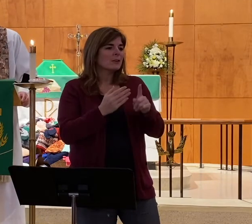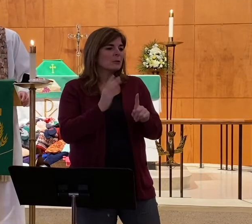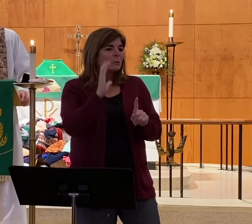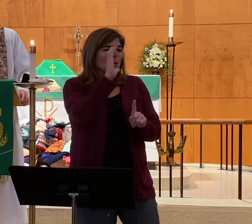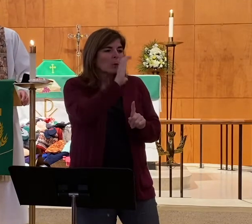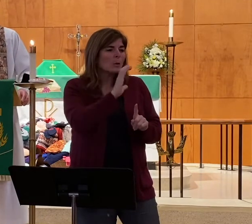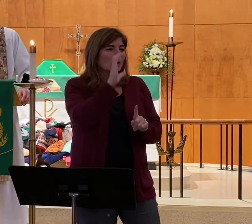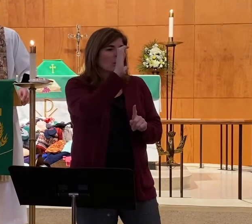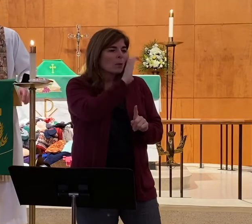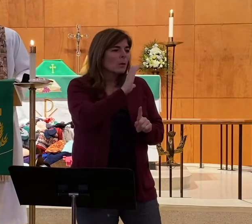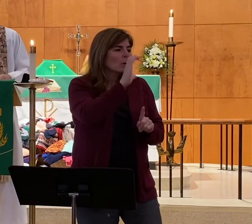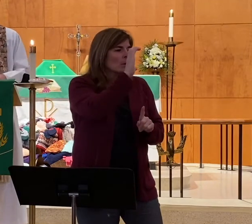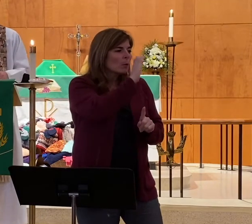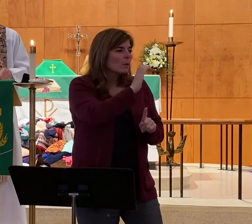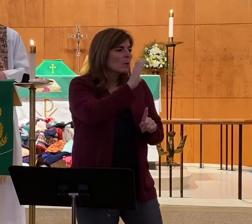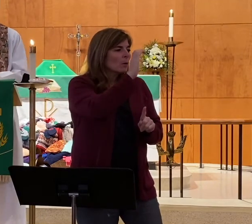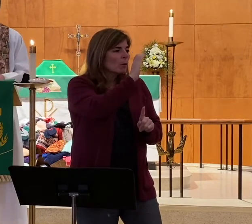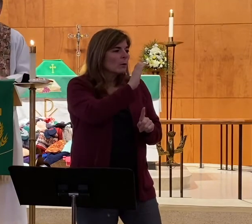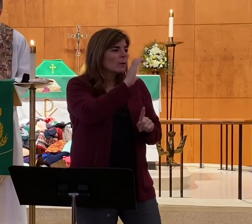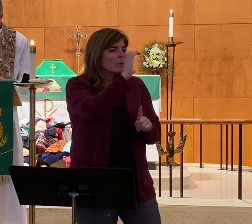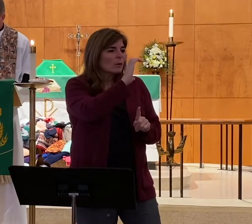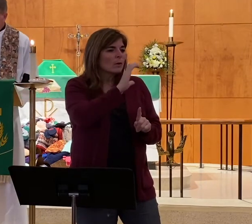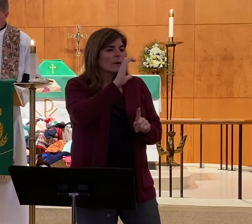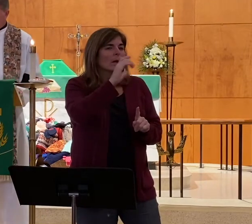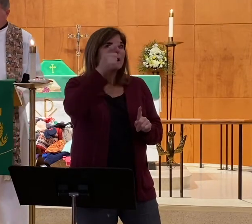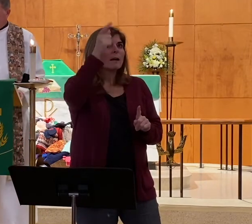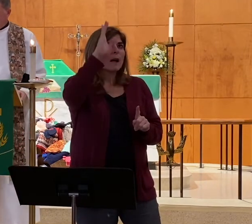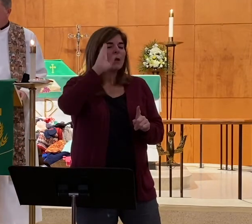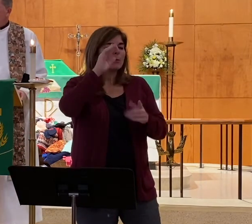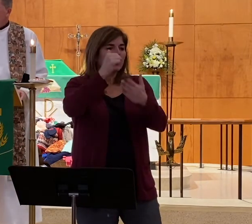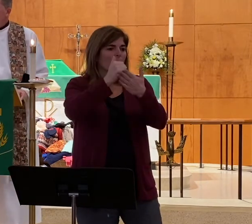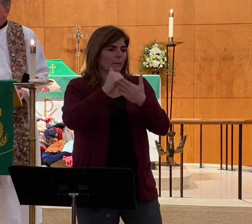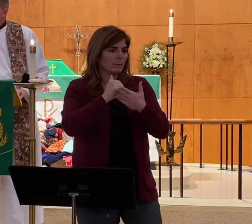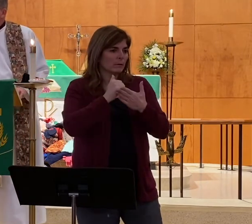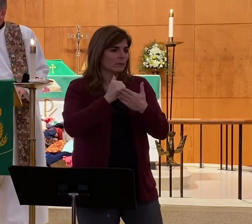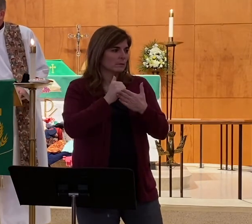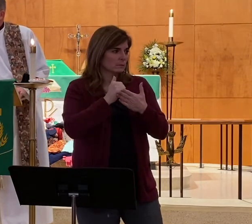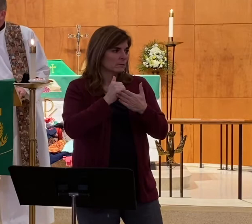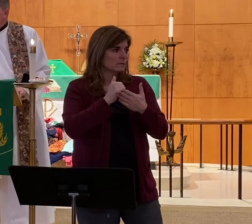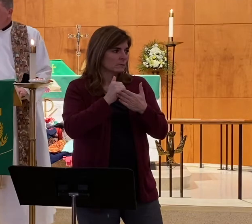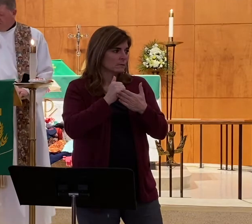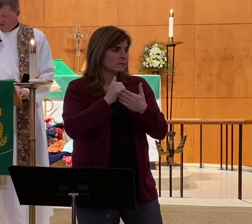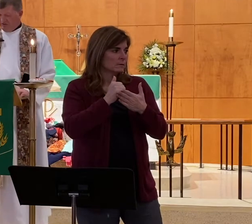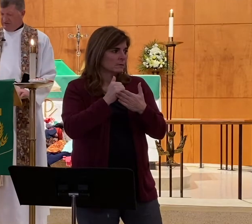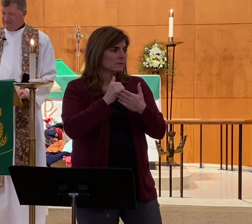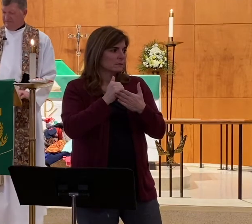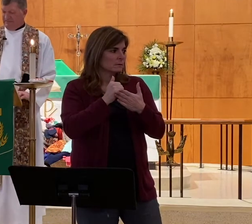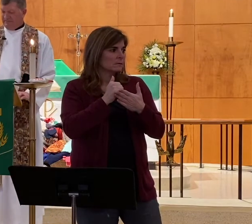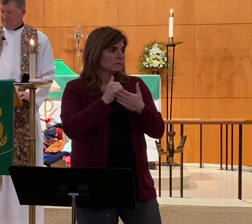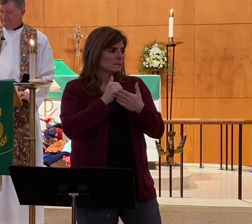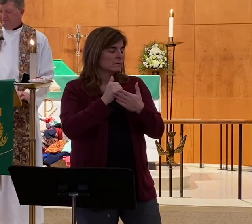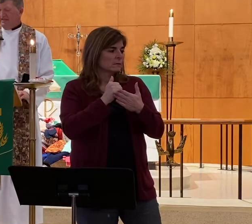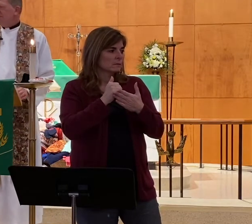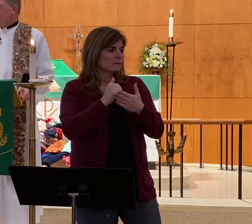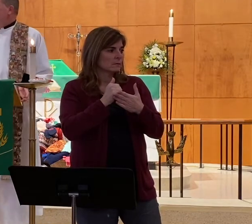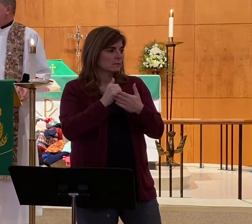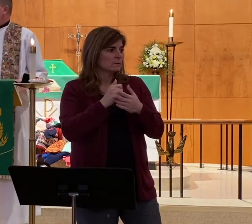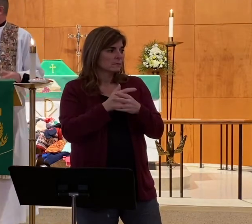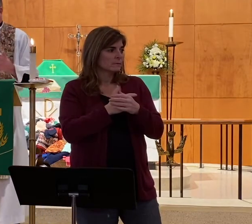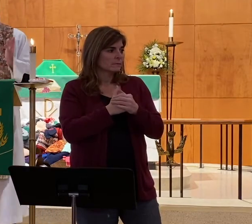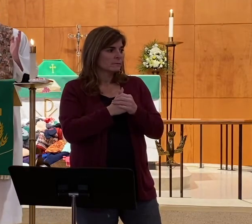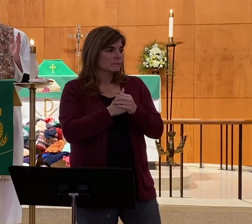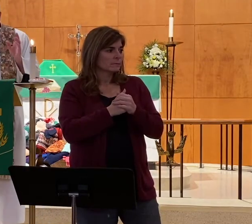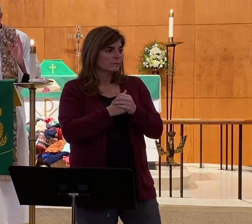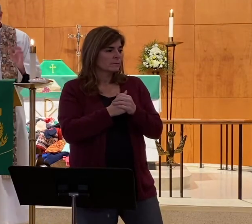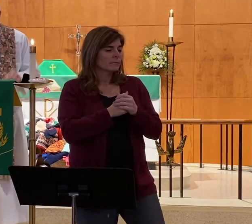something. It's God who finds you and speaks to you first, as readings from